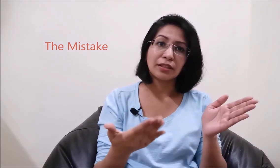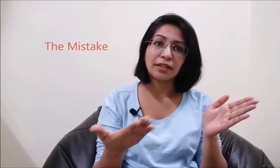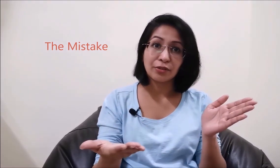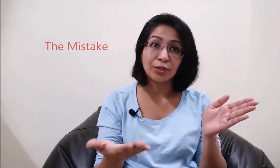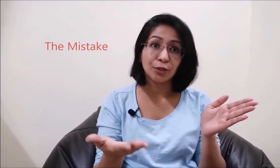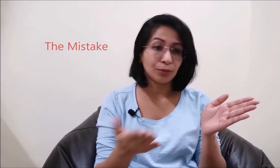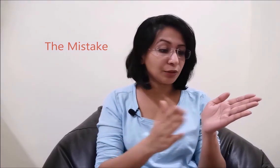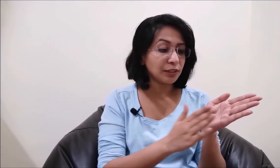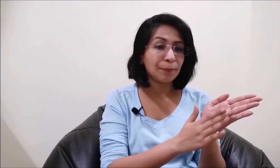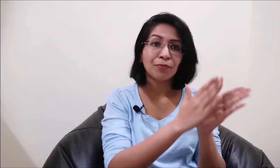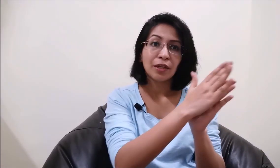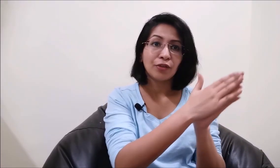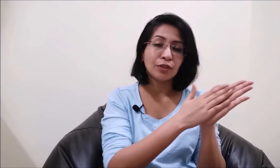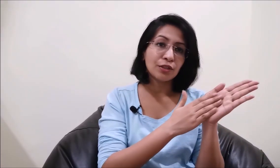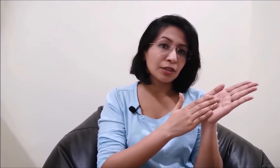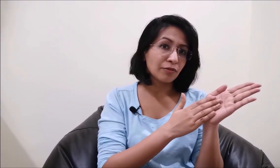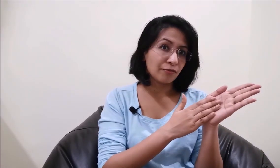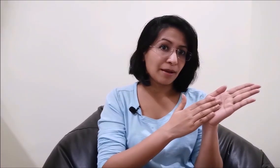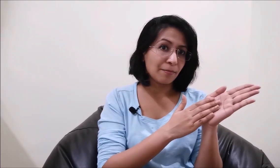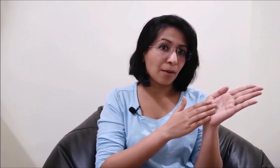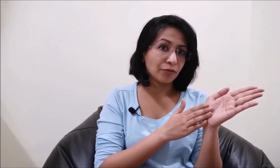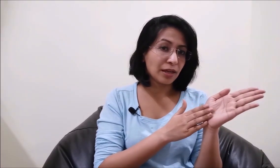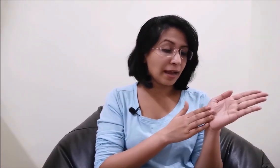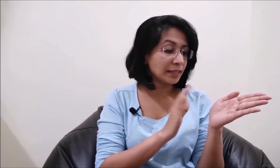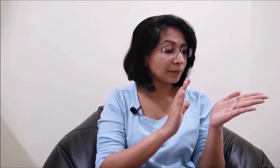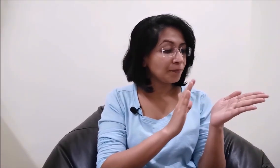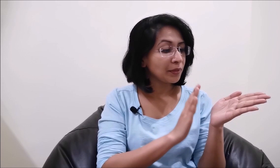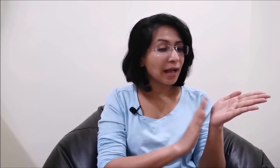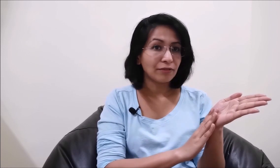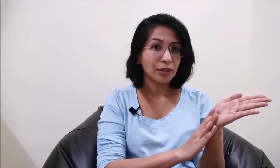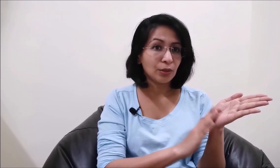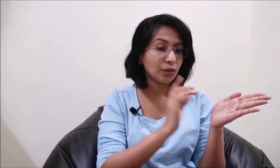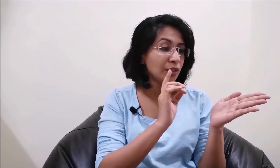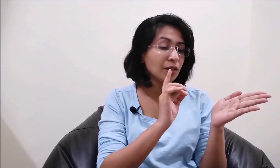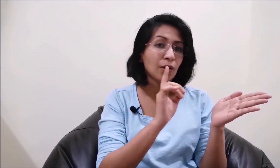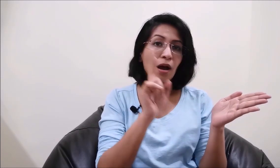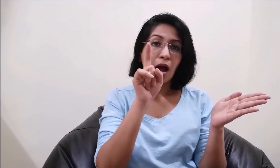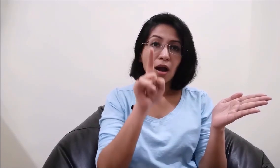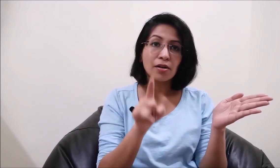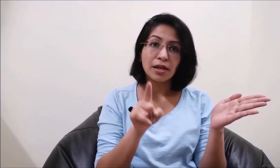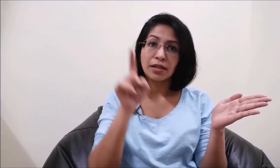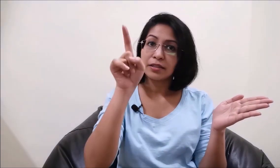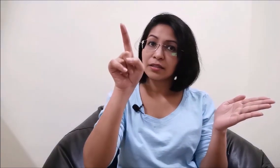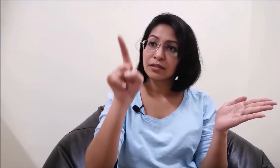that I tend to use. You see, if you use your palm of the hand, have a look. R is